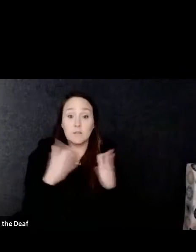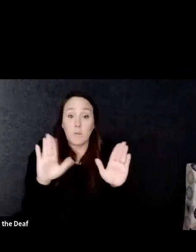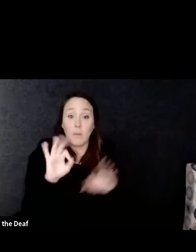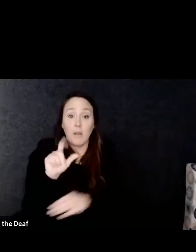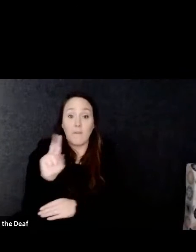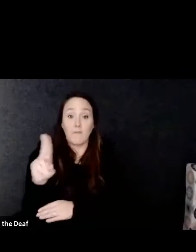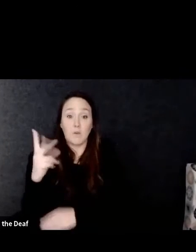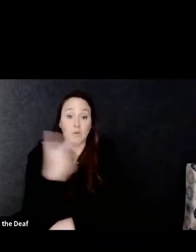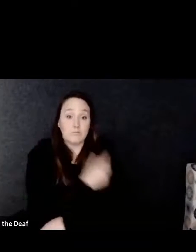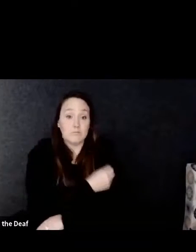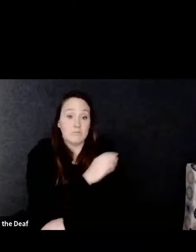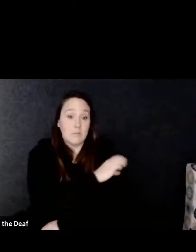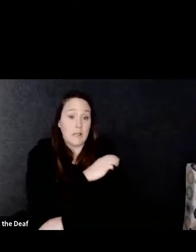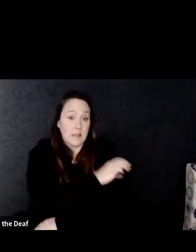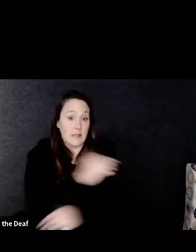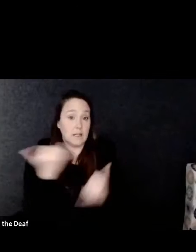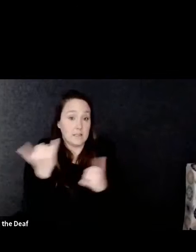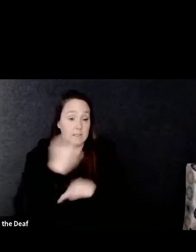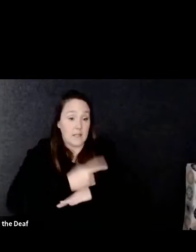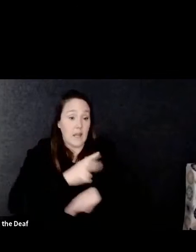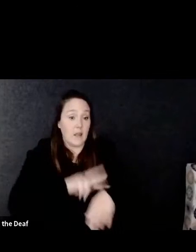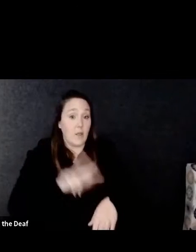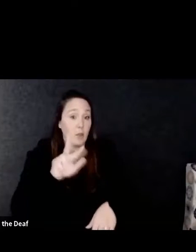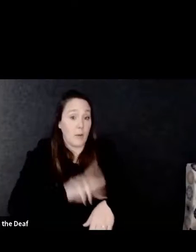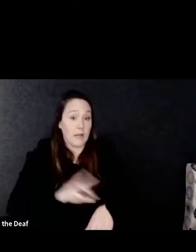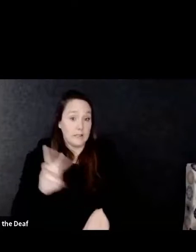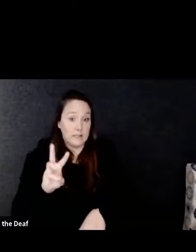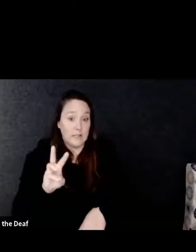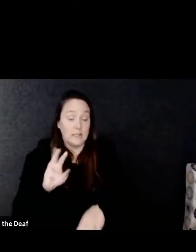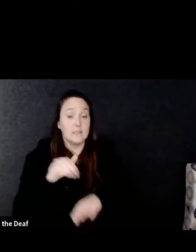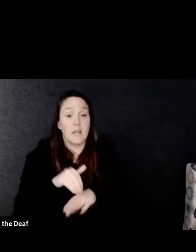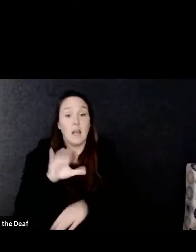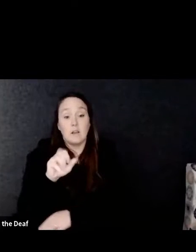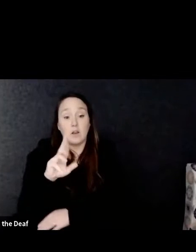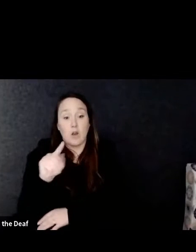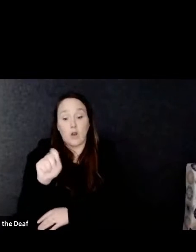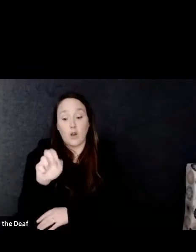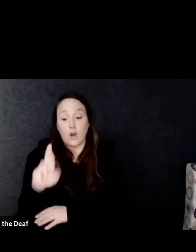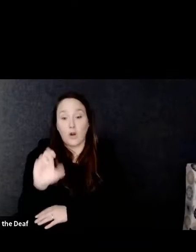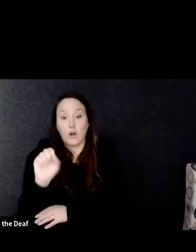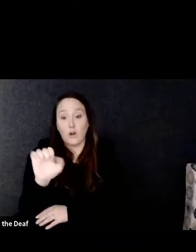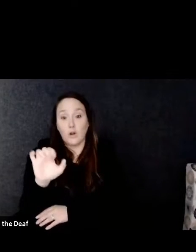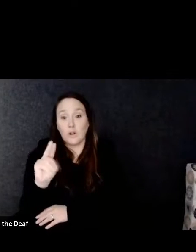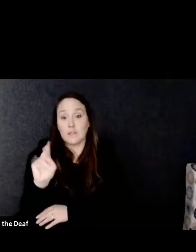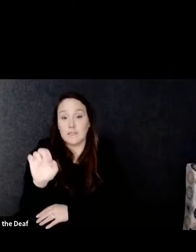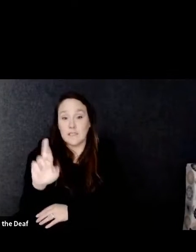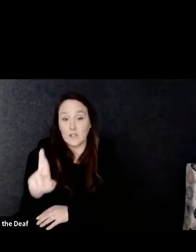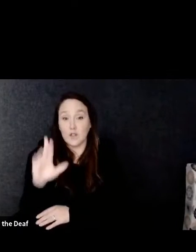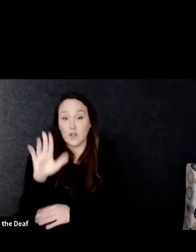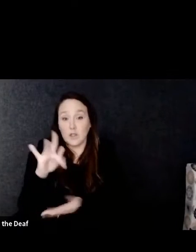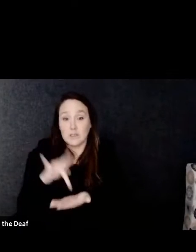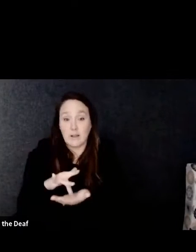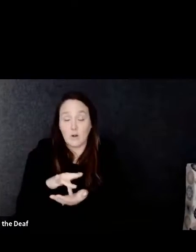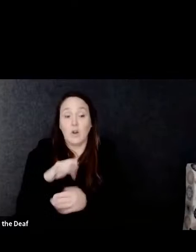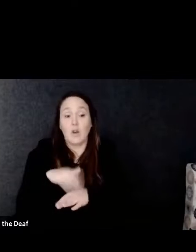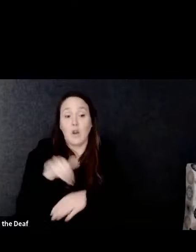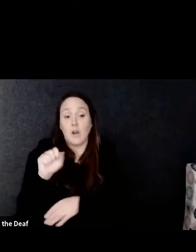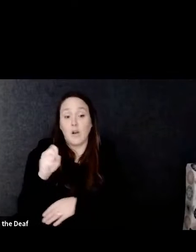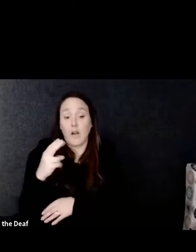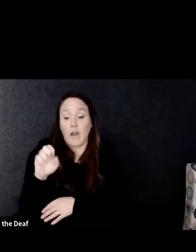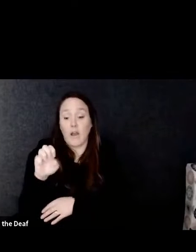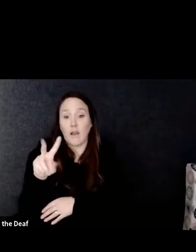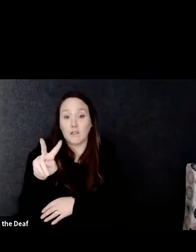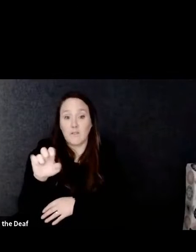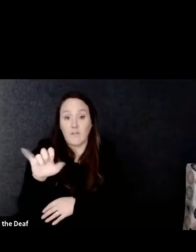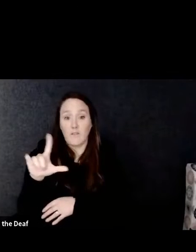today from 3 to 6 p.m. at the Carter Senior Center on Asheville Highway. We will have both flu mist and